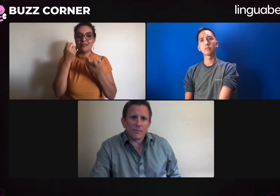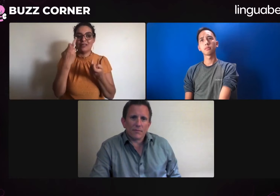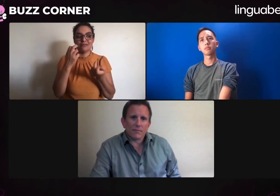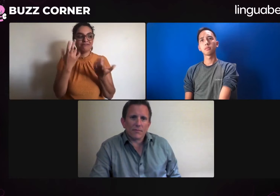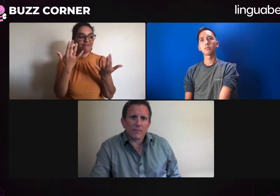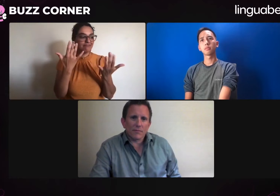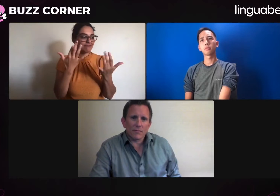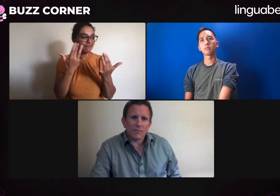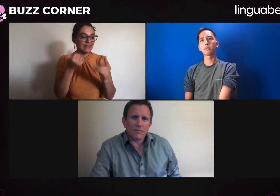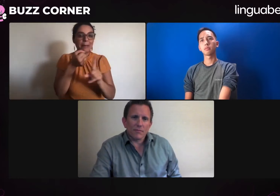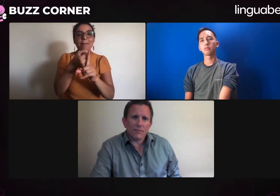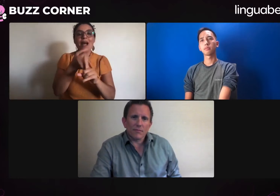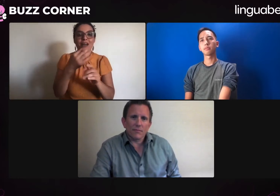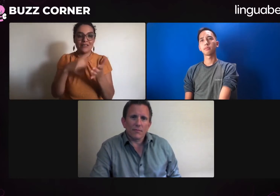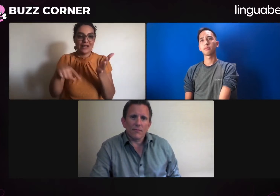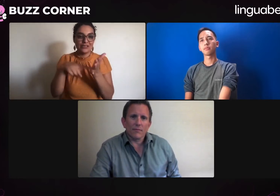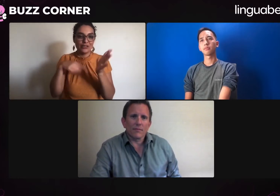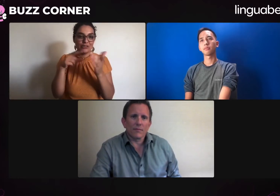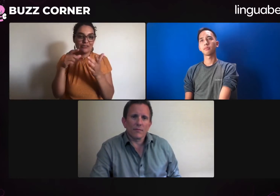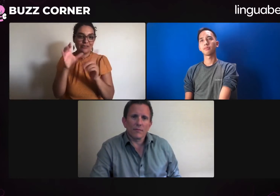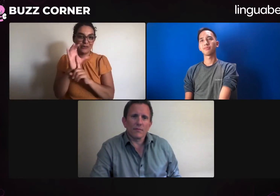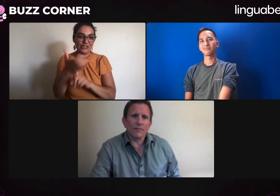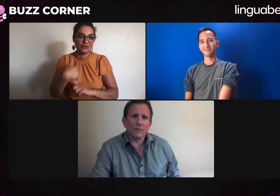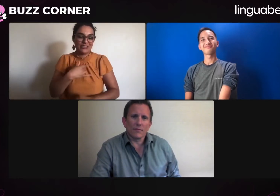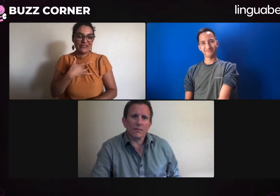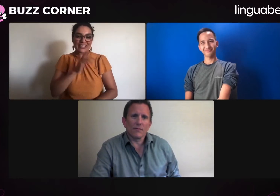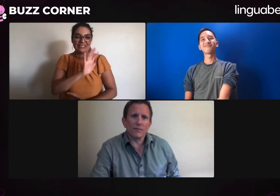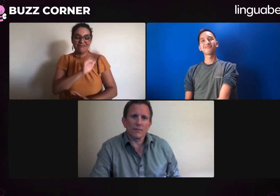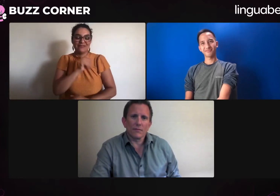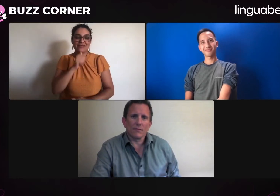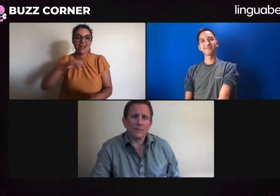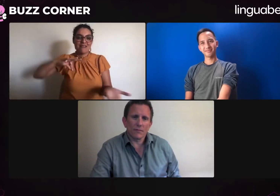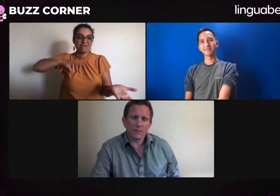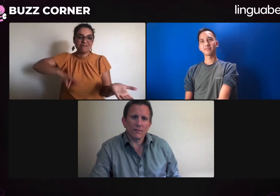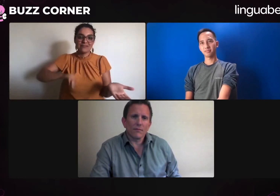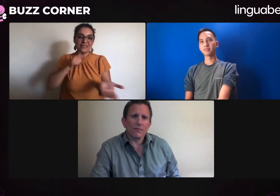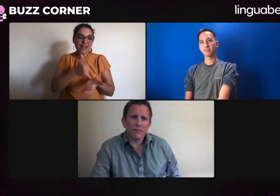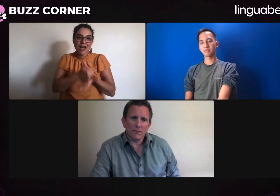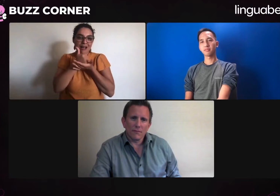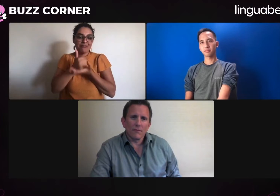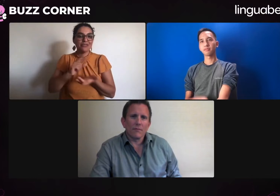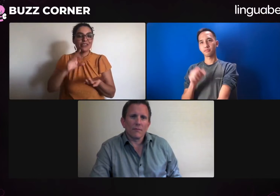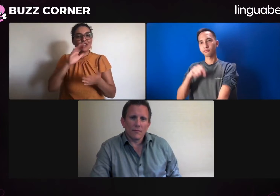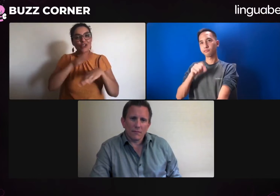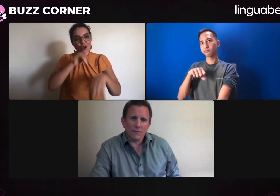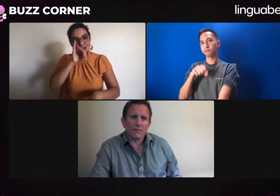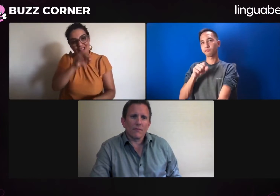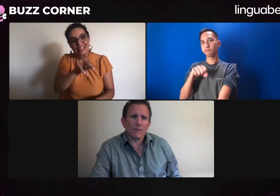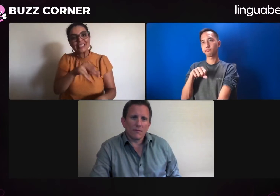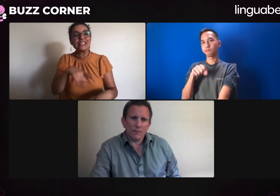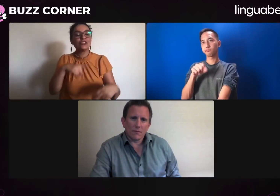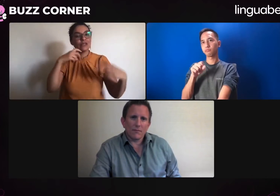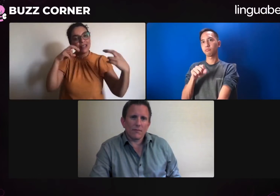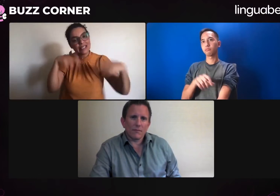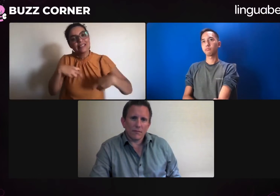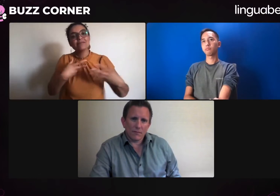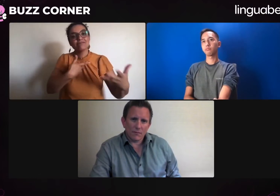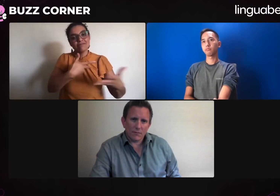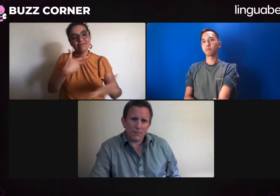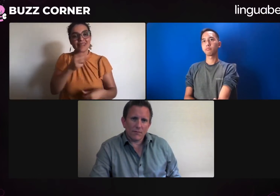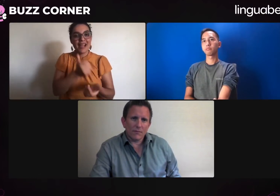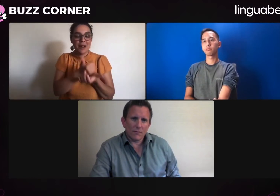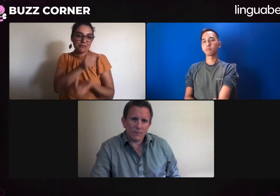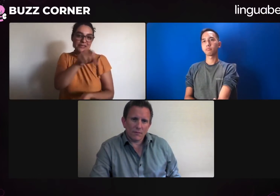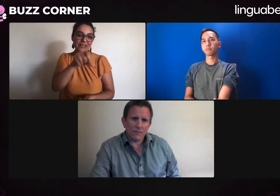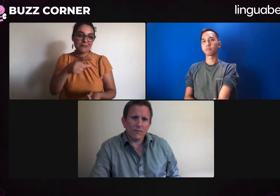within the last few years, it's really taken over everything and it's impacting the culture. So it's not benefiting anyone. Call